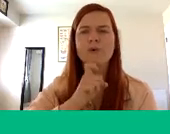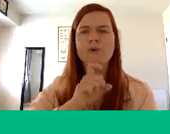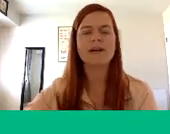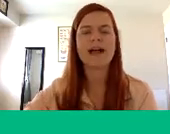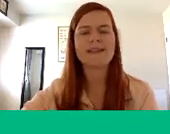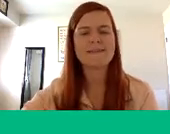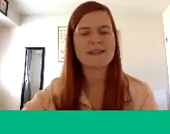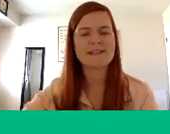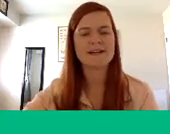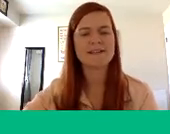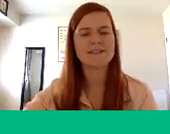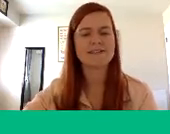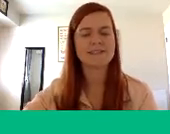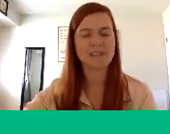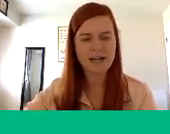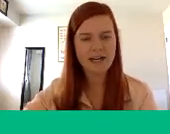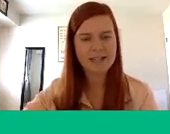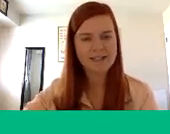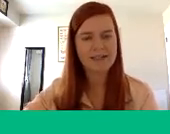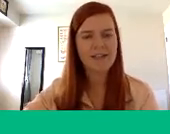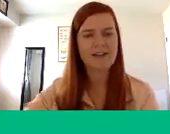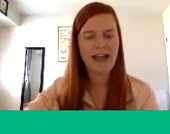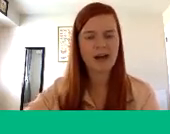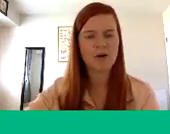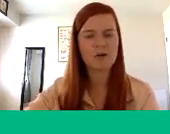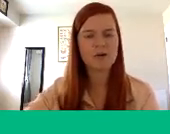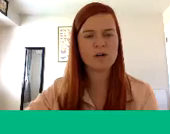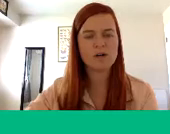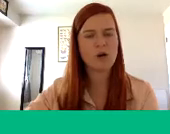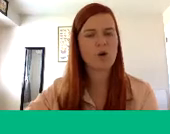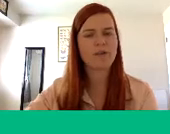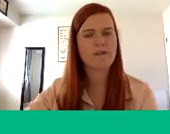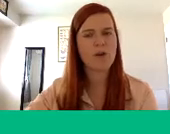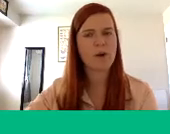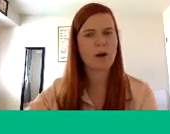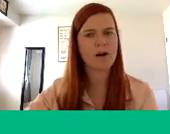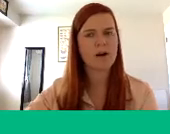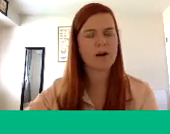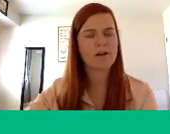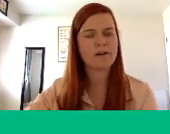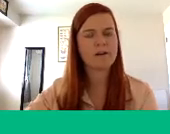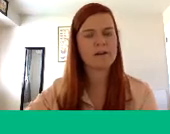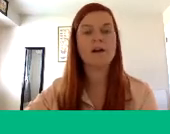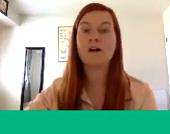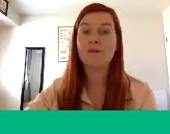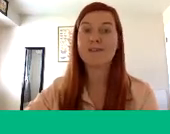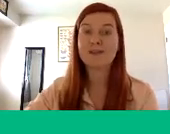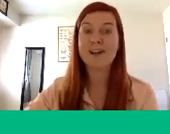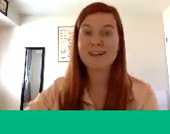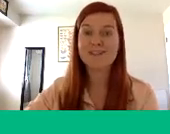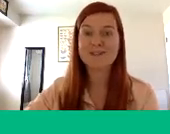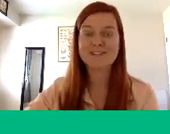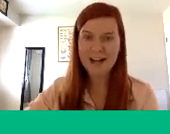Who ate the pizza? The duck, the cow, or the farmer? One